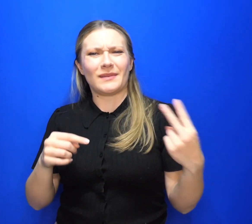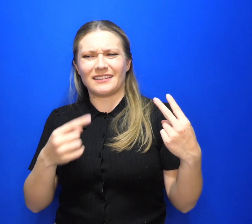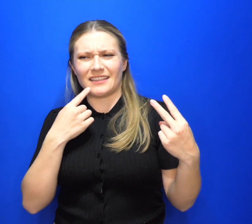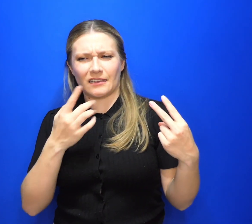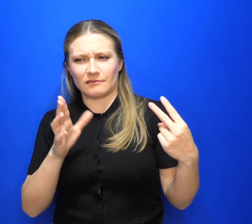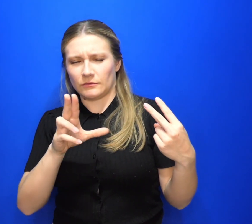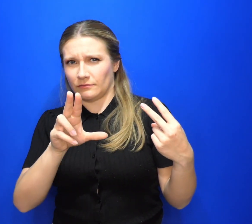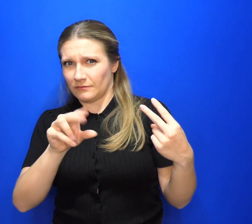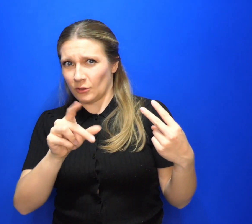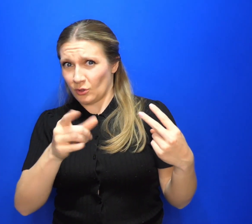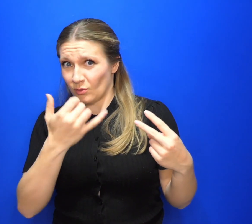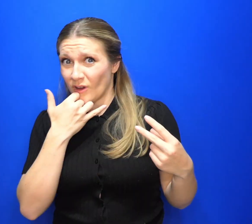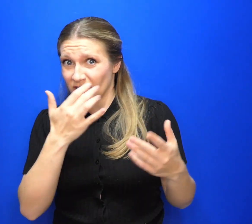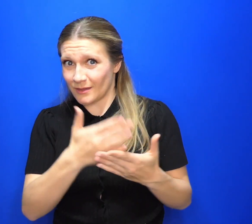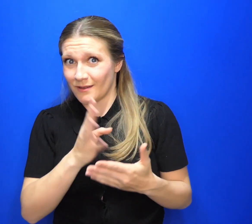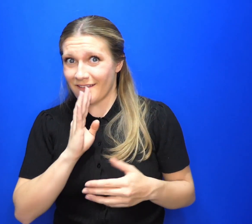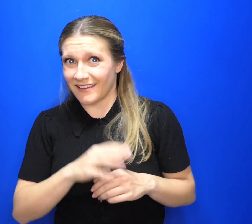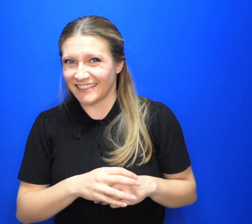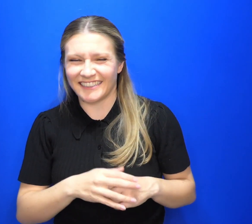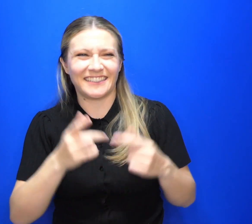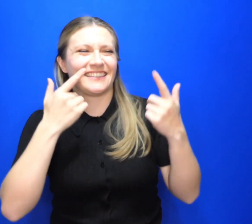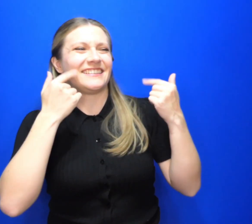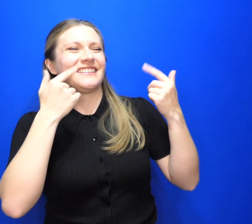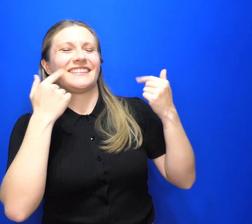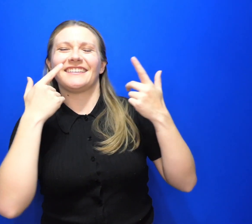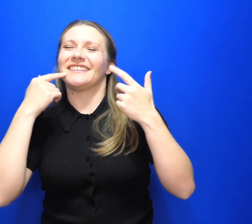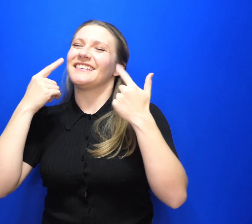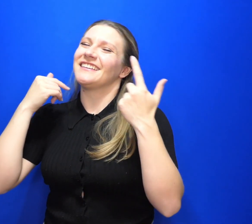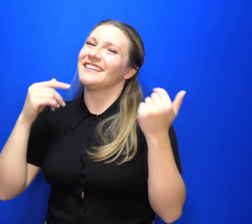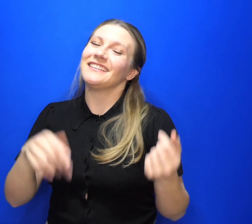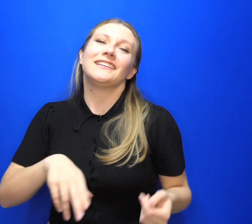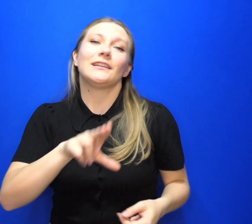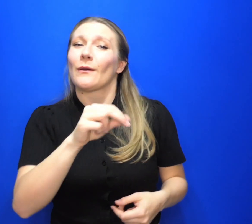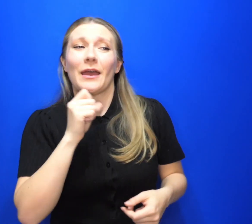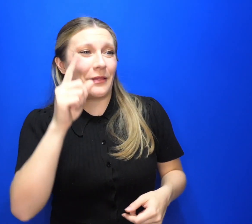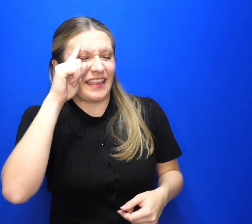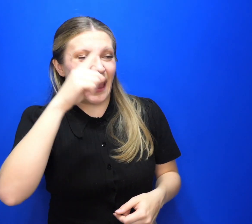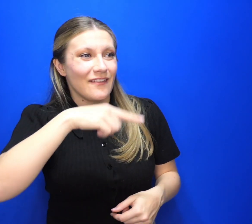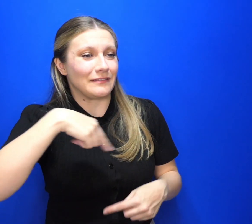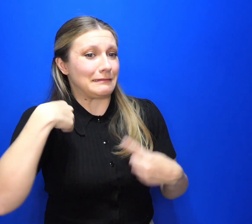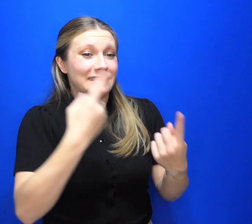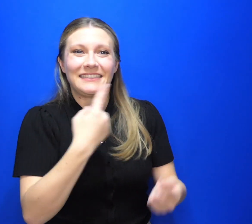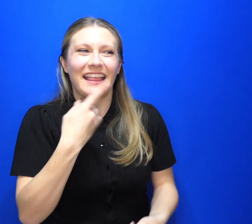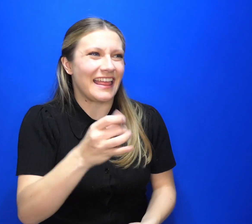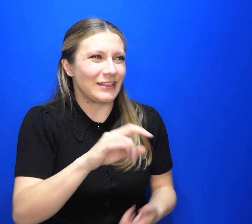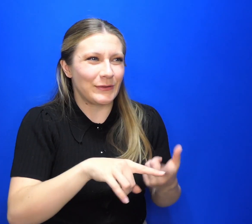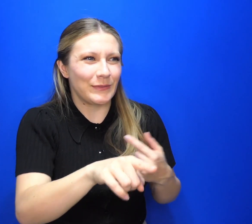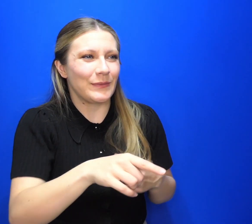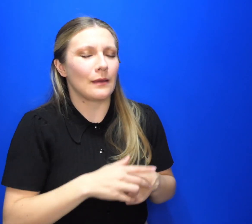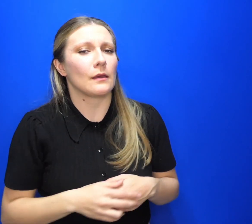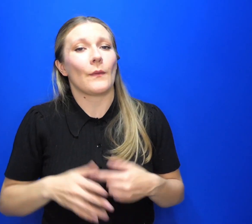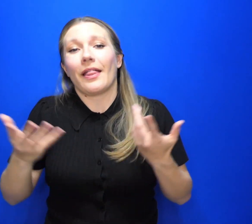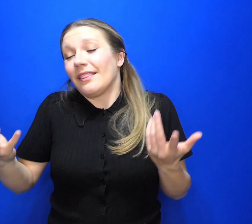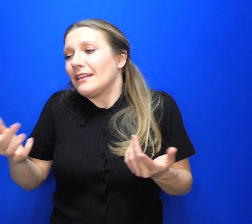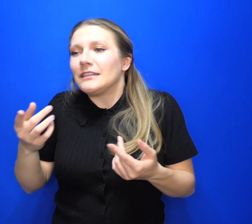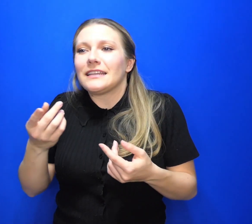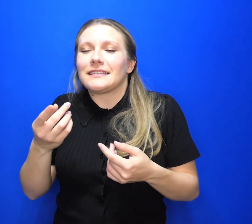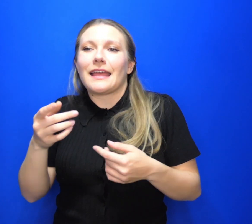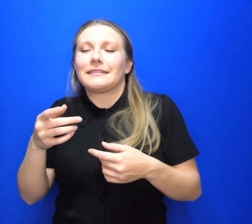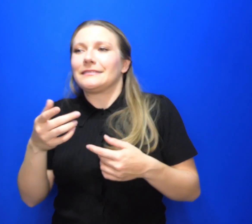I don't think I've ever said that to you. There's that little kid inside of me. He's like, I'm going to mess up eventually. And Jenny's going to be like shaking her head at me and being